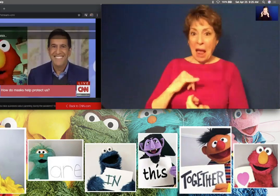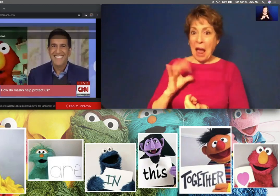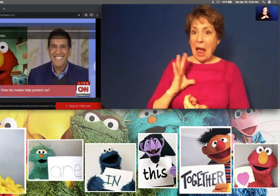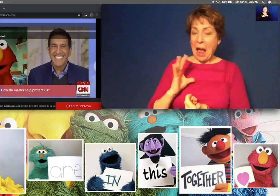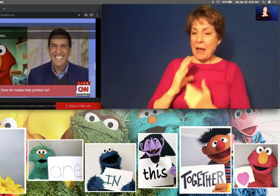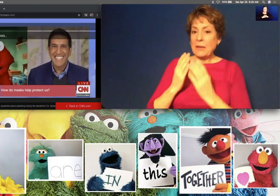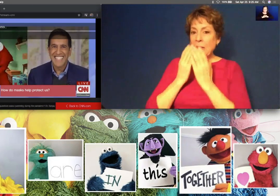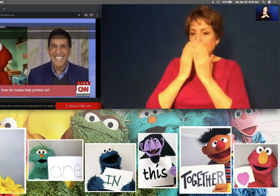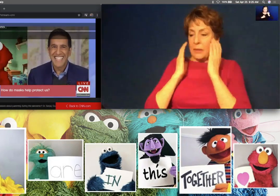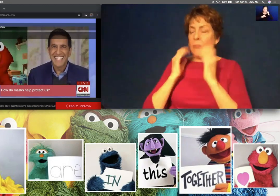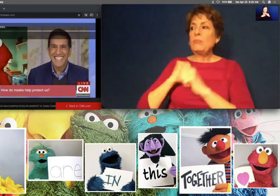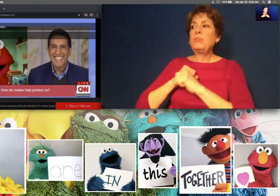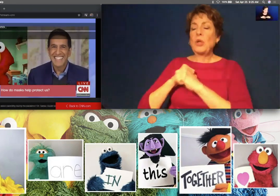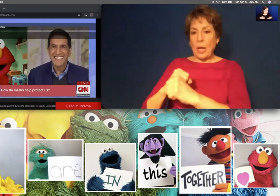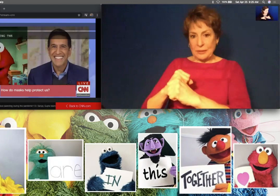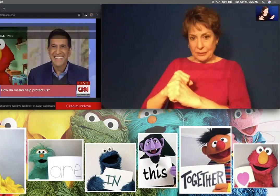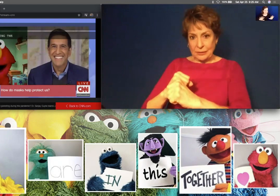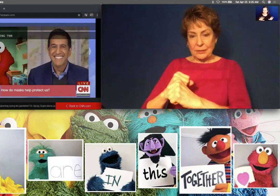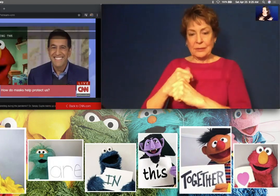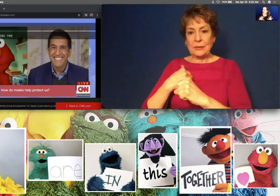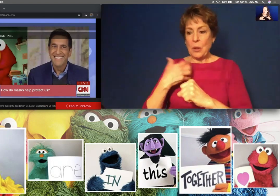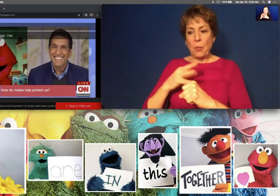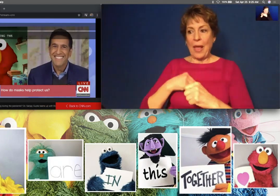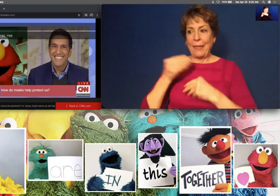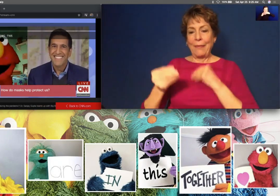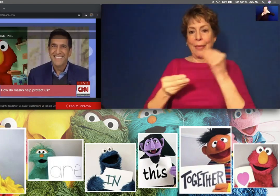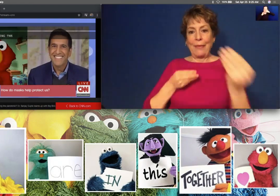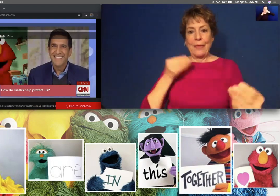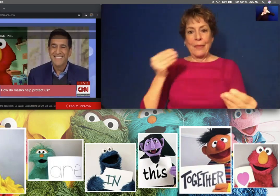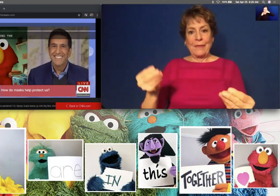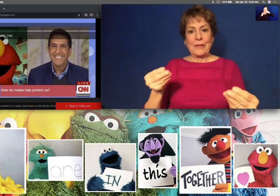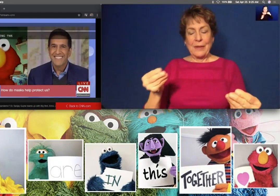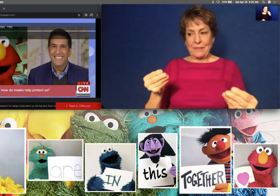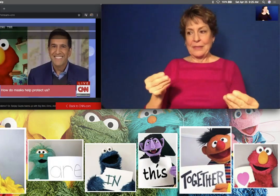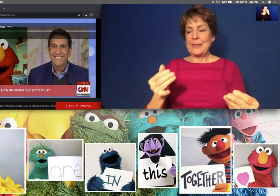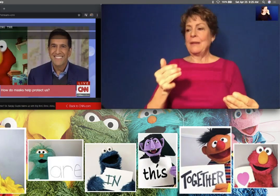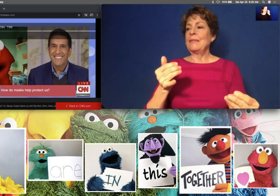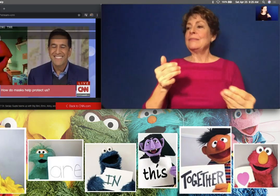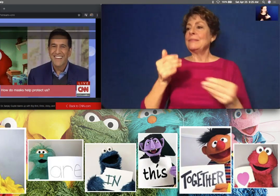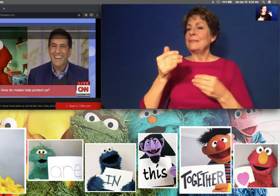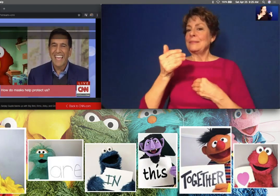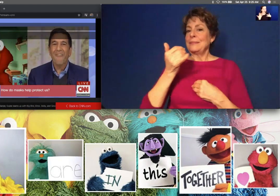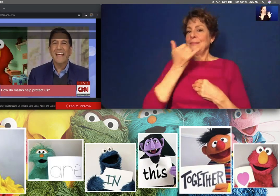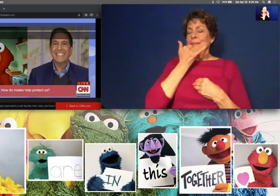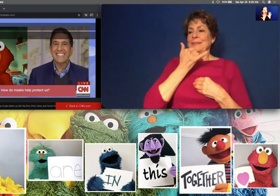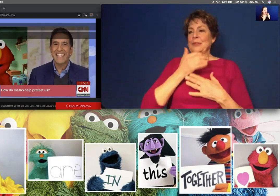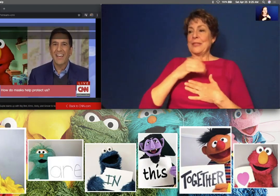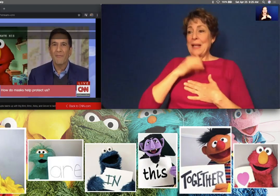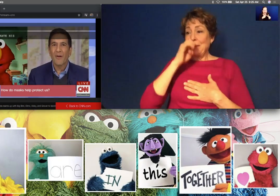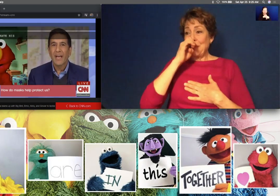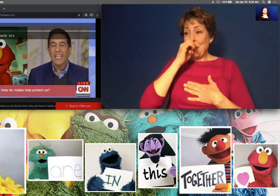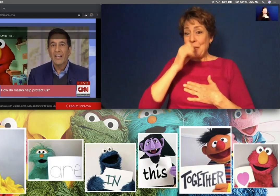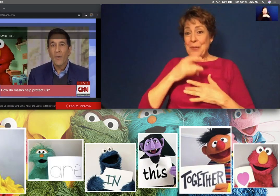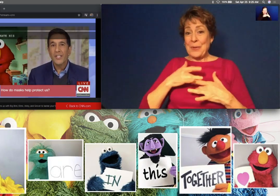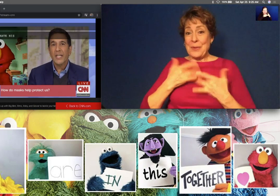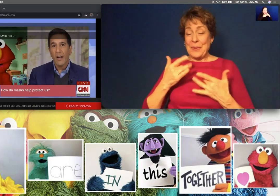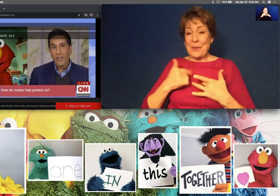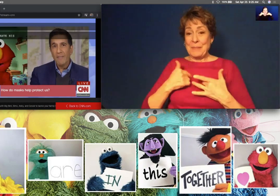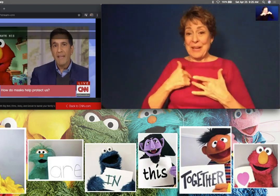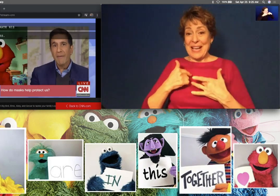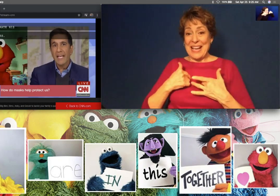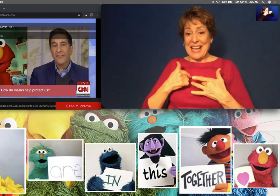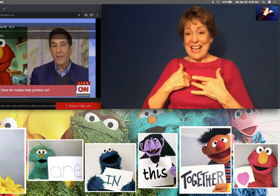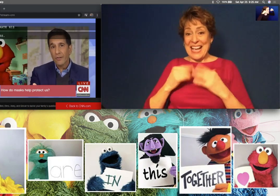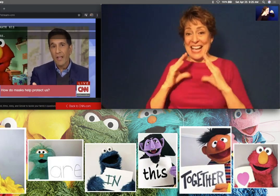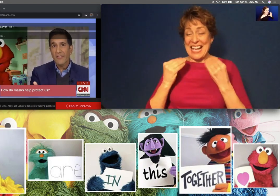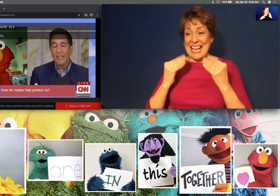Wow! Oh, Elmo's gonna decorate his mask with smiley faces. Oh, I can't wait to see it, Elmo. You know what? You can also